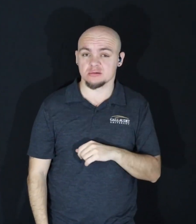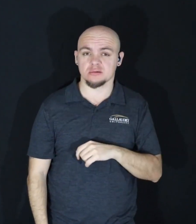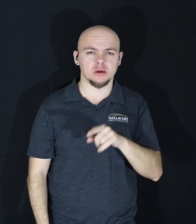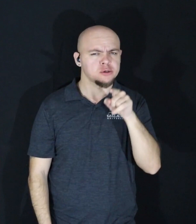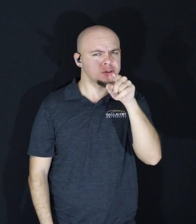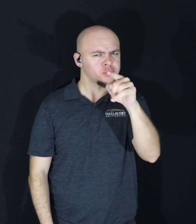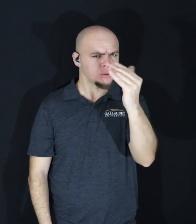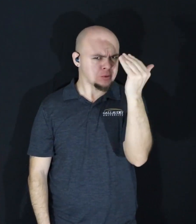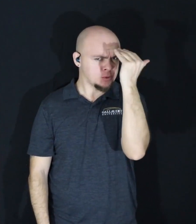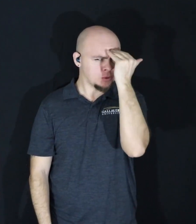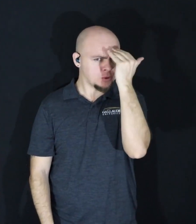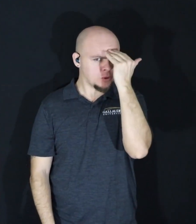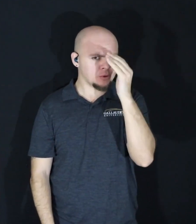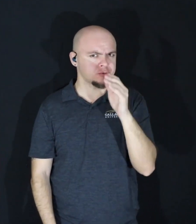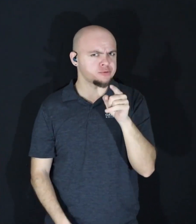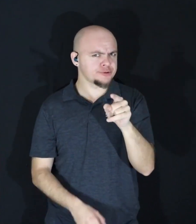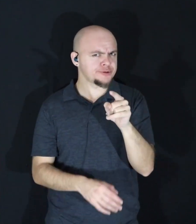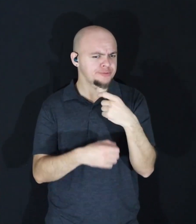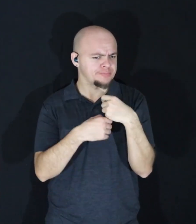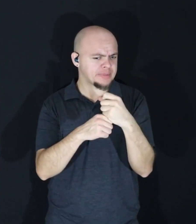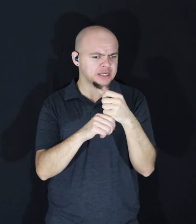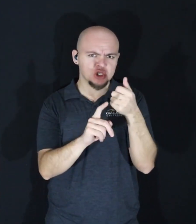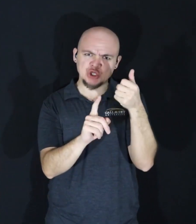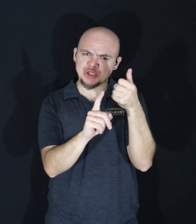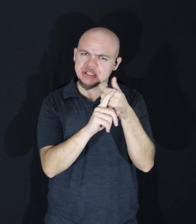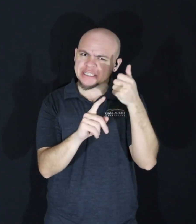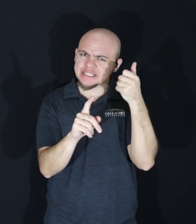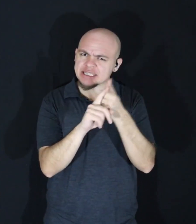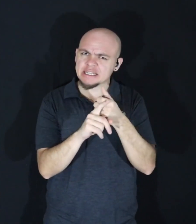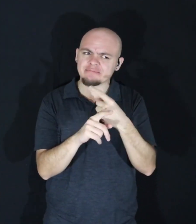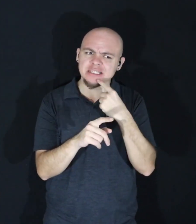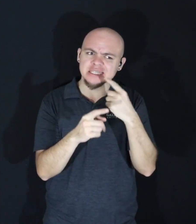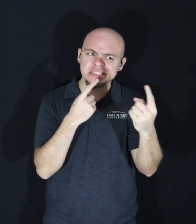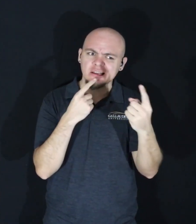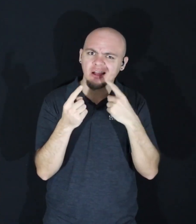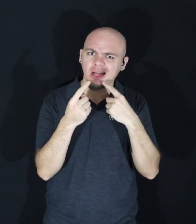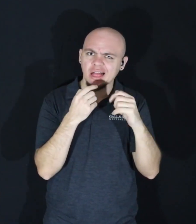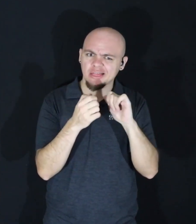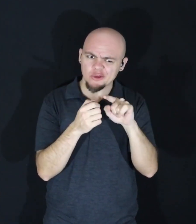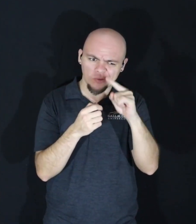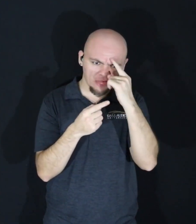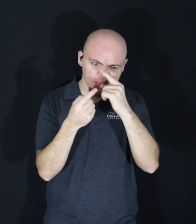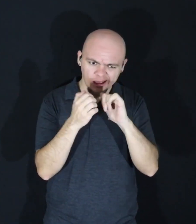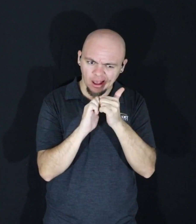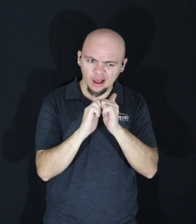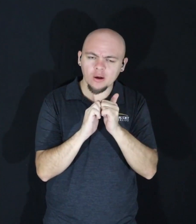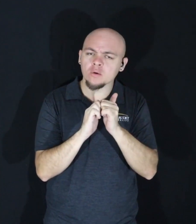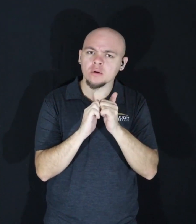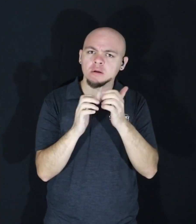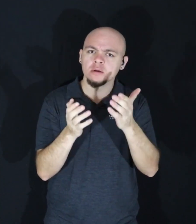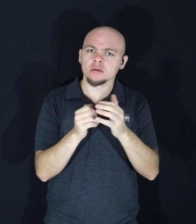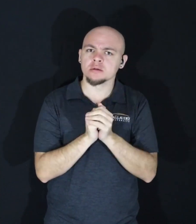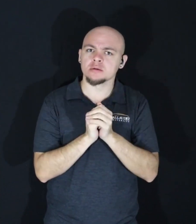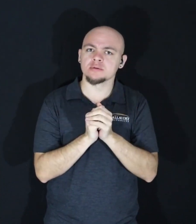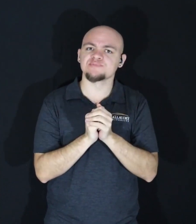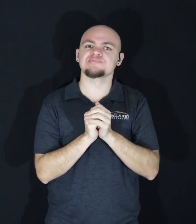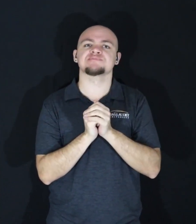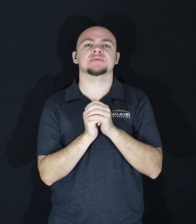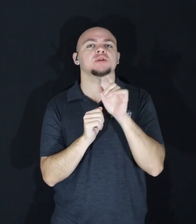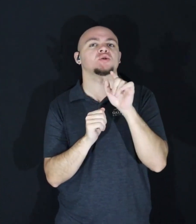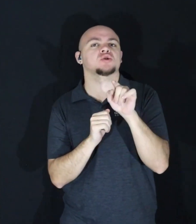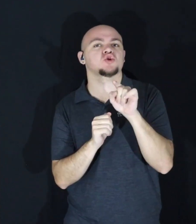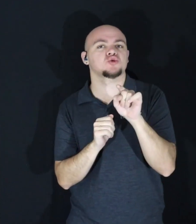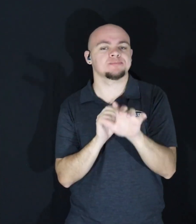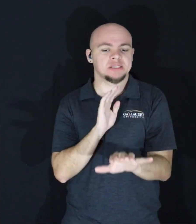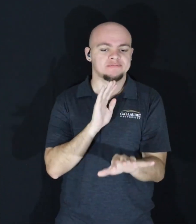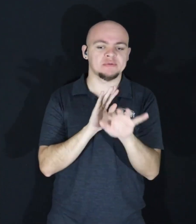even know who is making you or what is making you say what you say, think what you think, and do what you do? You have to